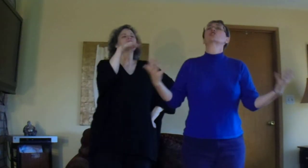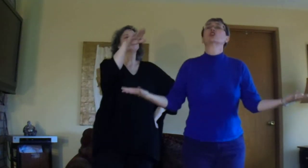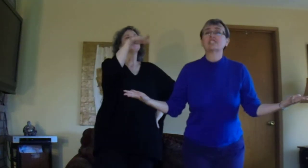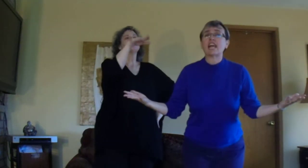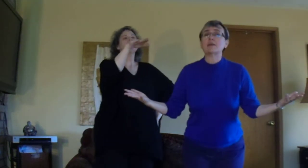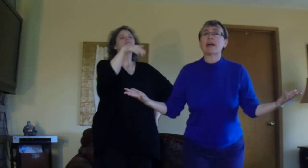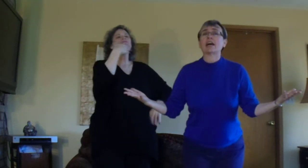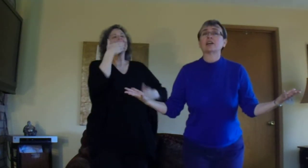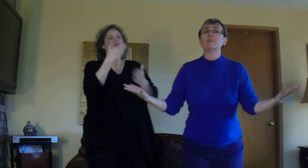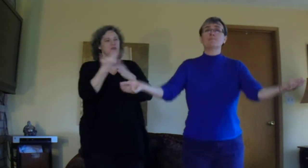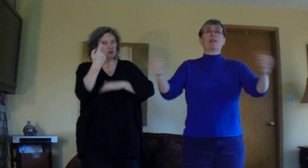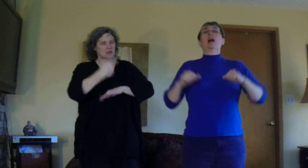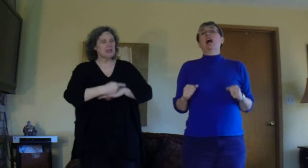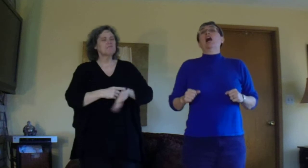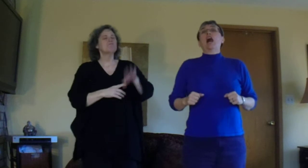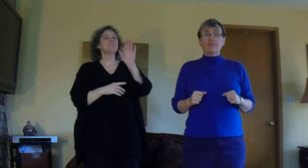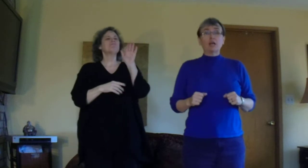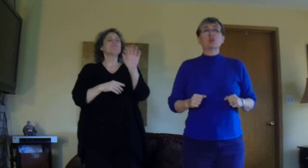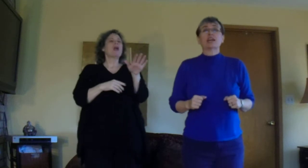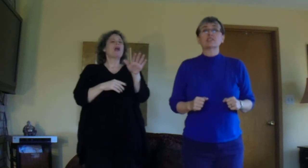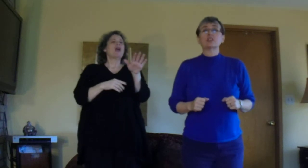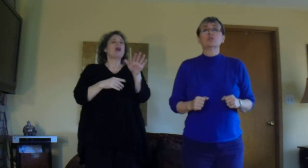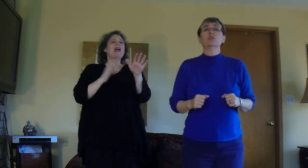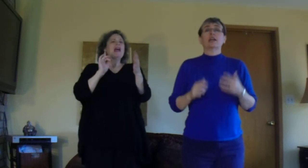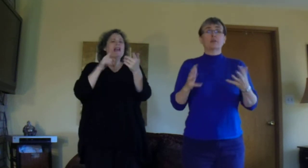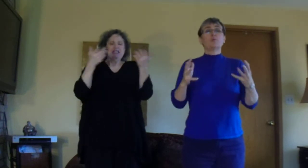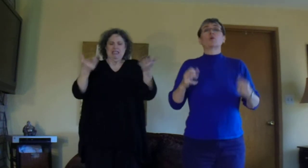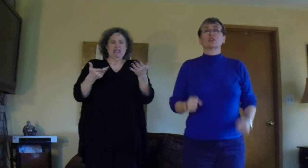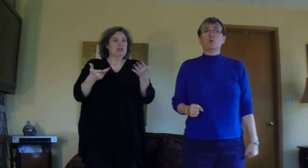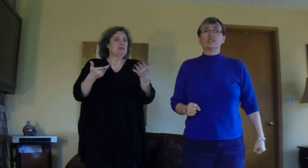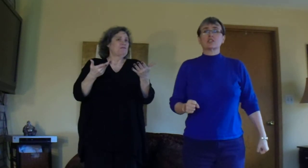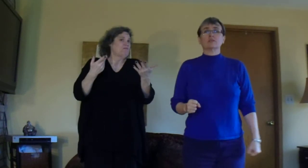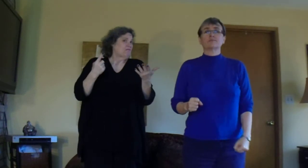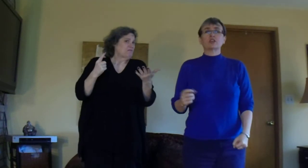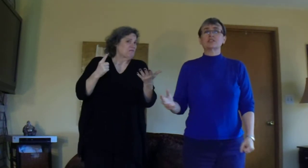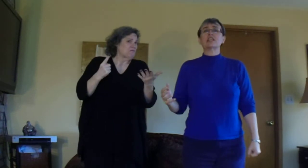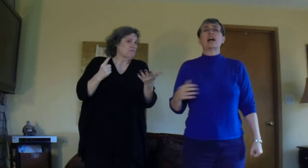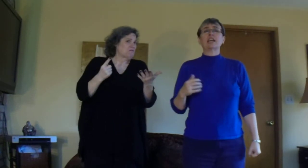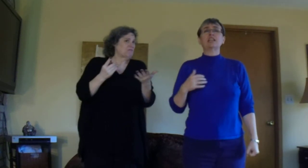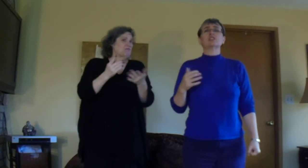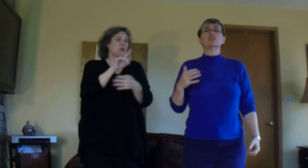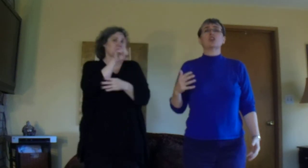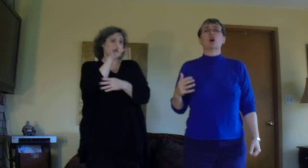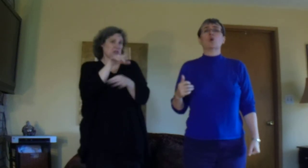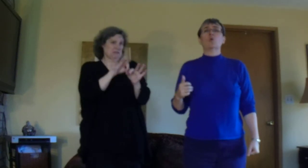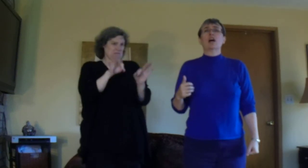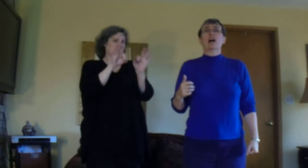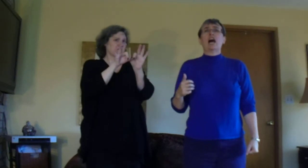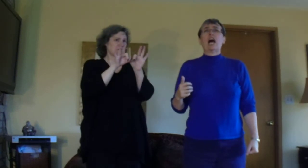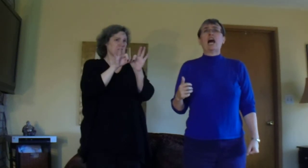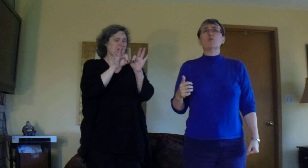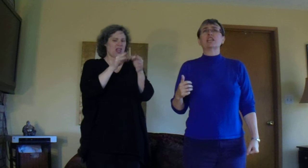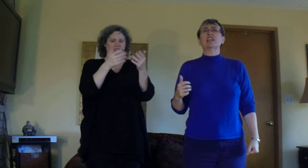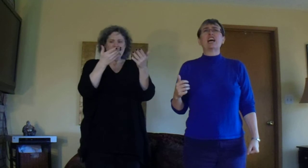"Good day, madam. I've come to ask you an important question. You see, I need to know, how can